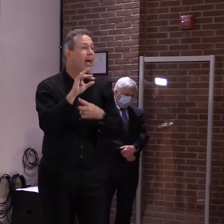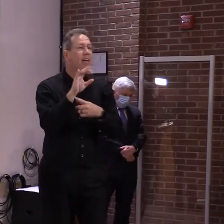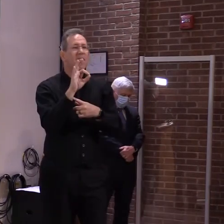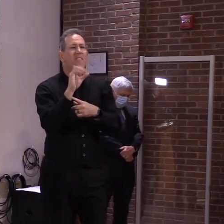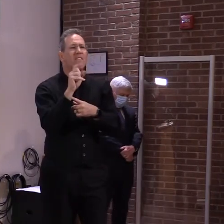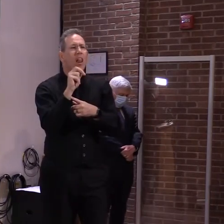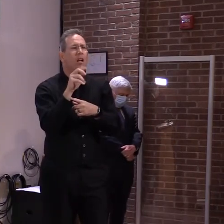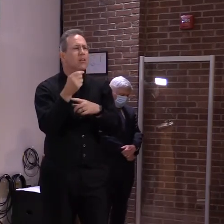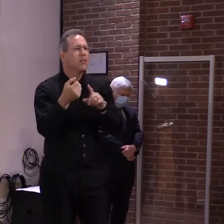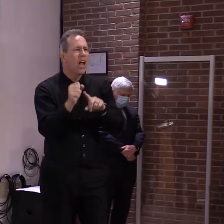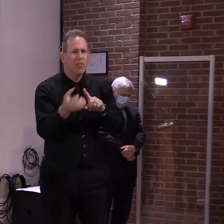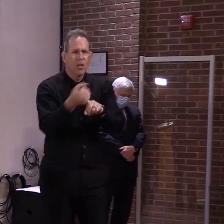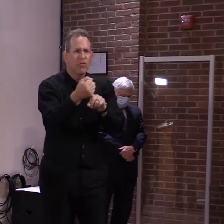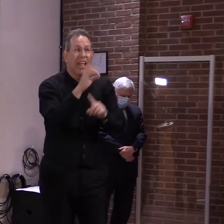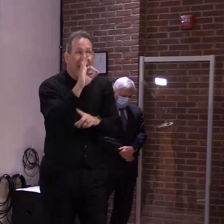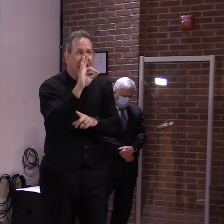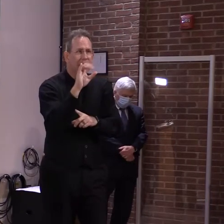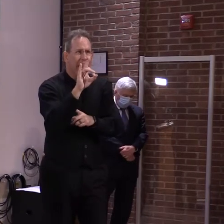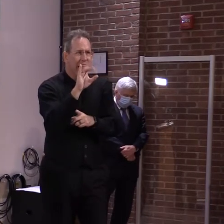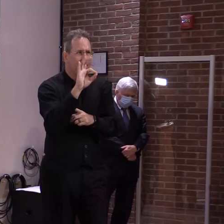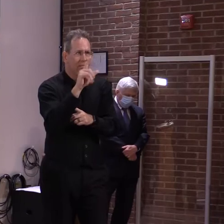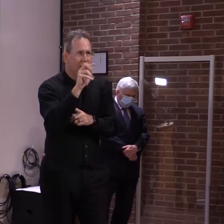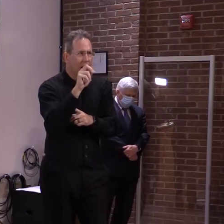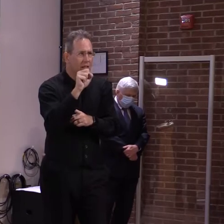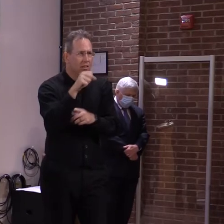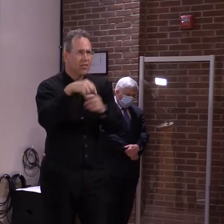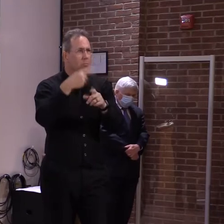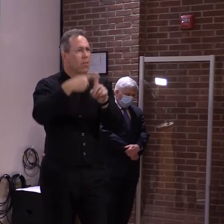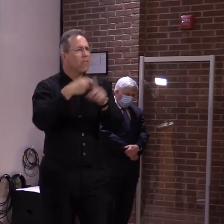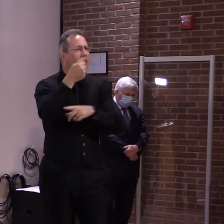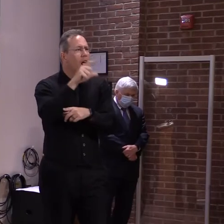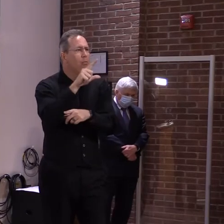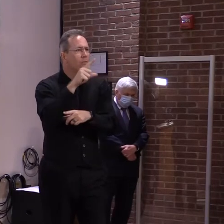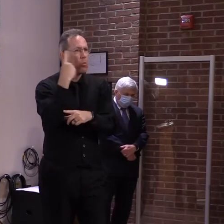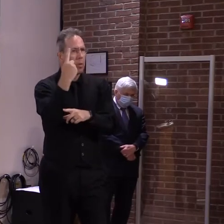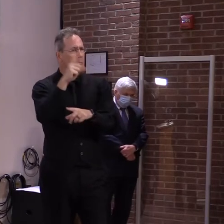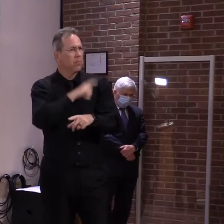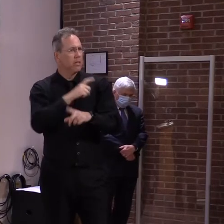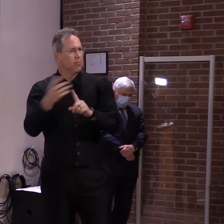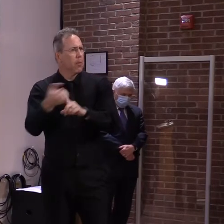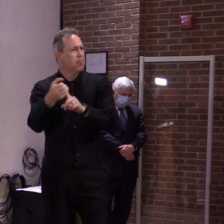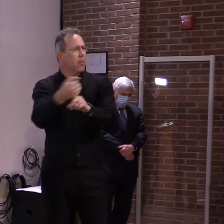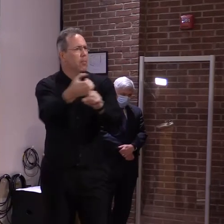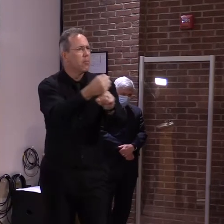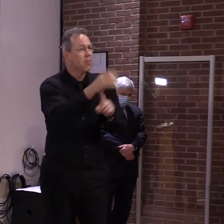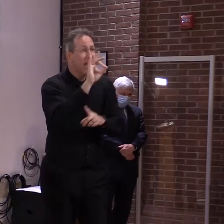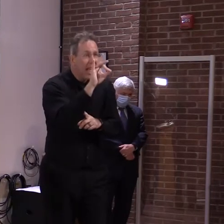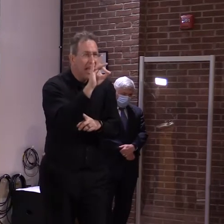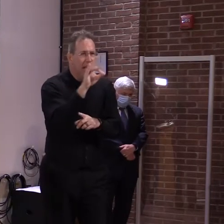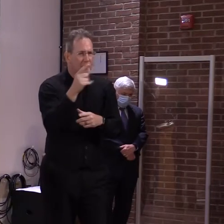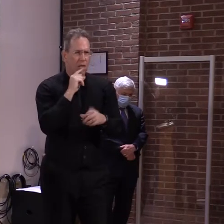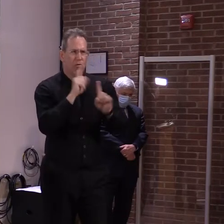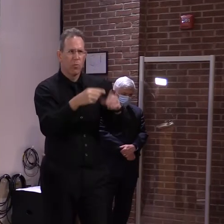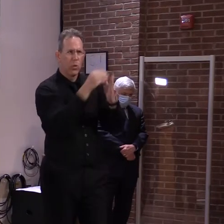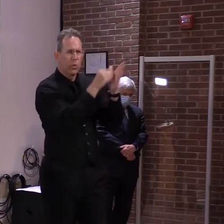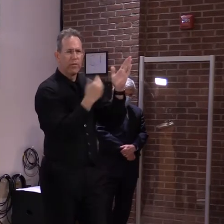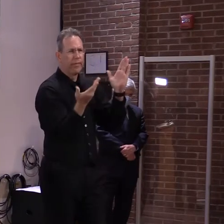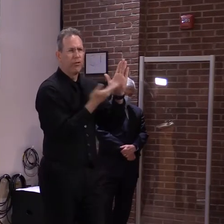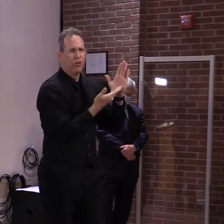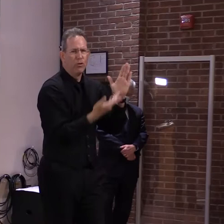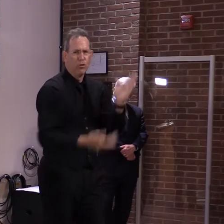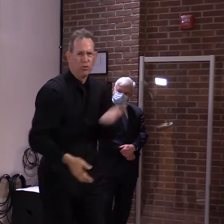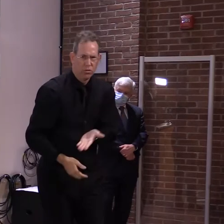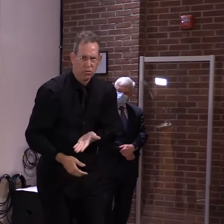of April out of one barrack that was never reported. If you want to send me those, I'd be happy to research